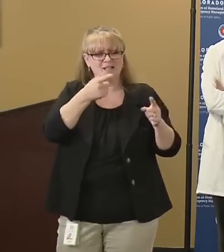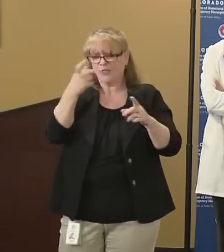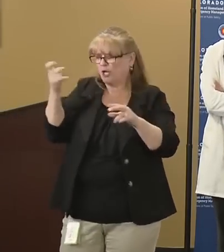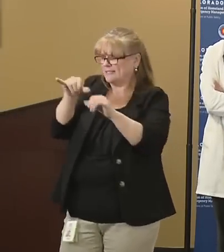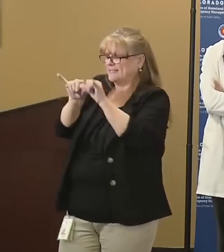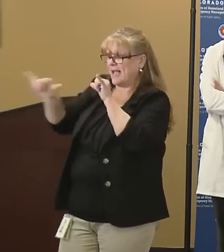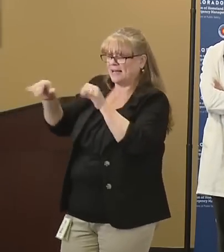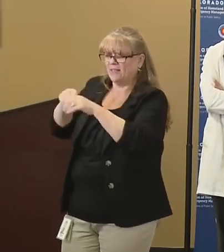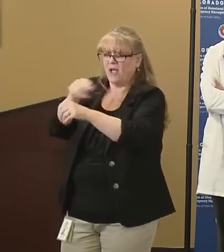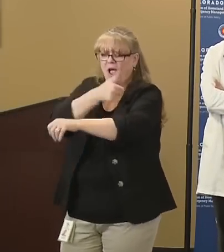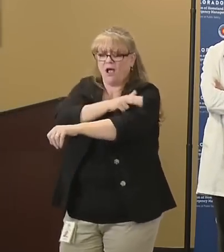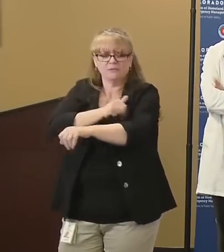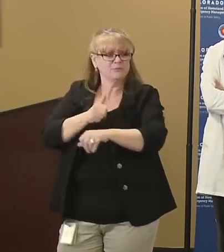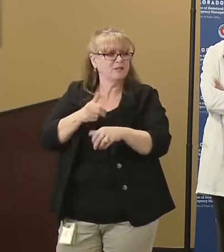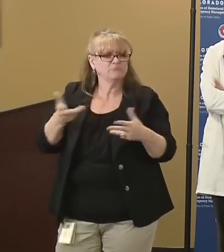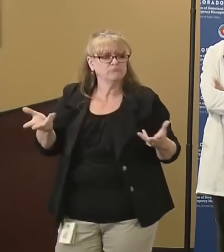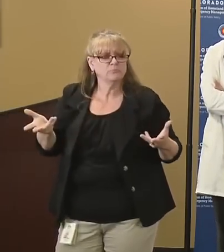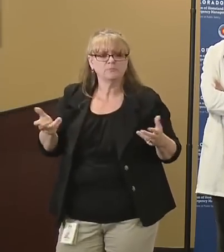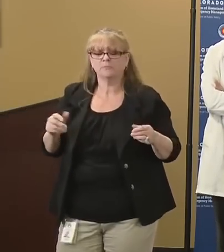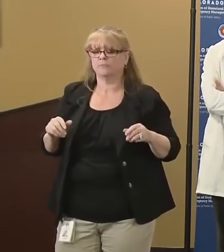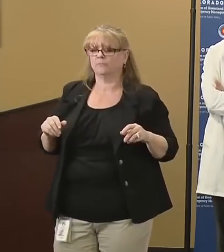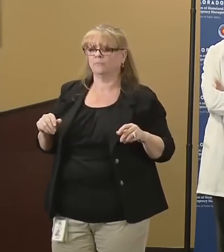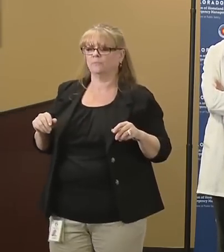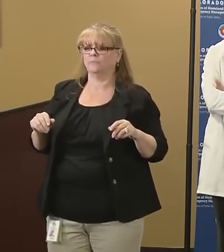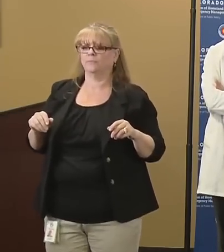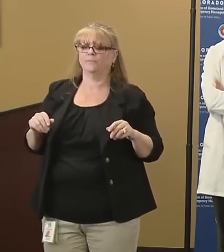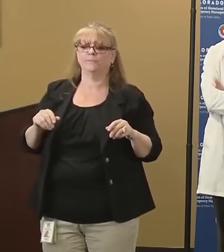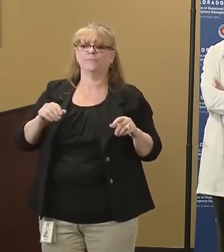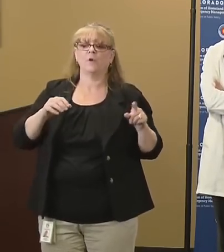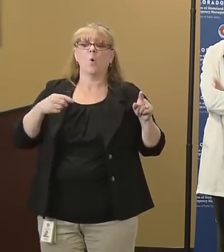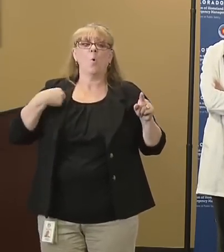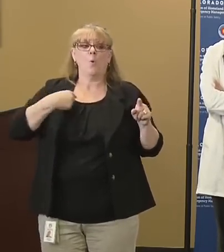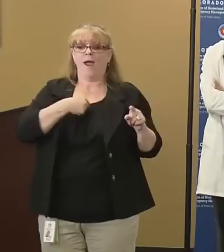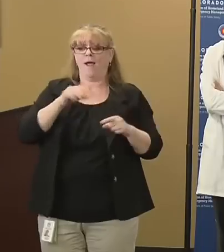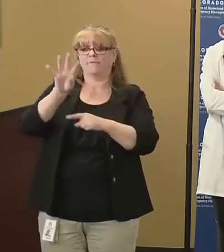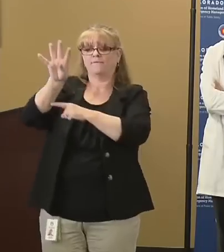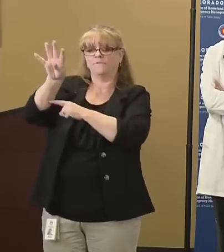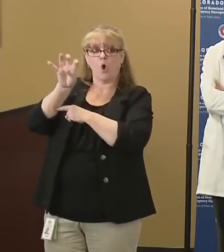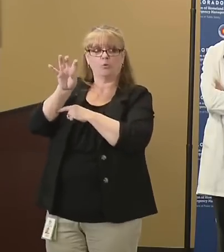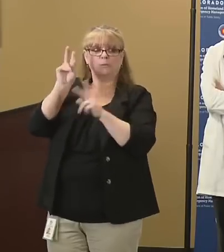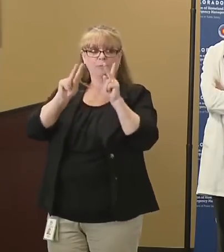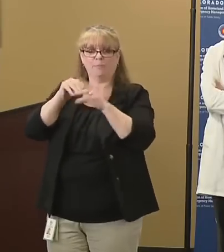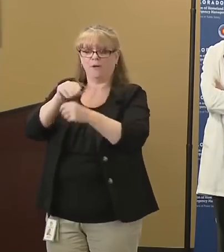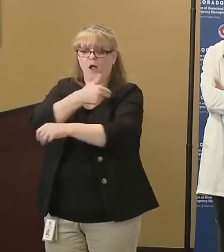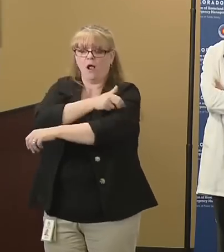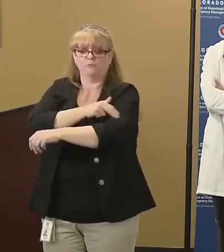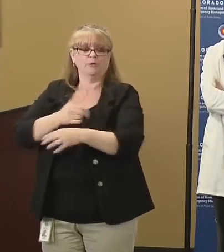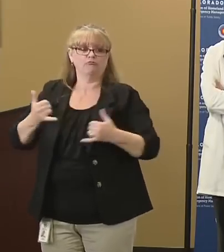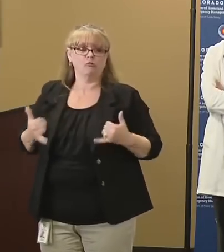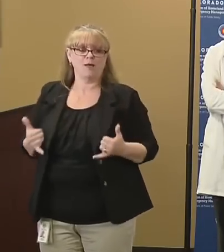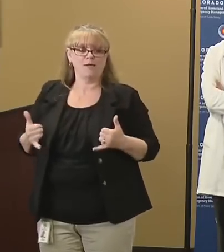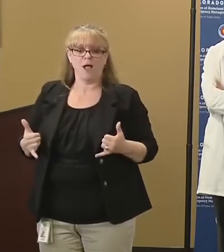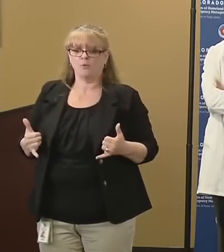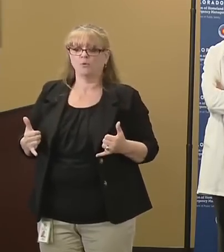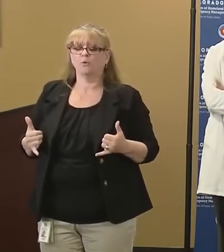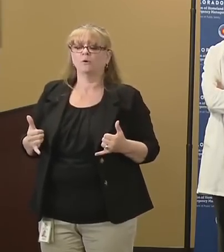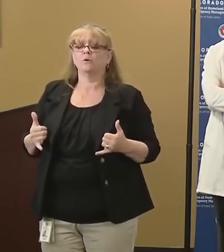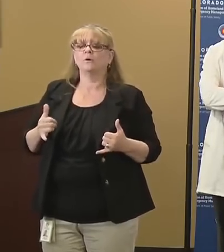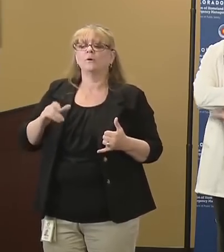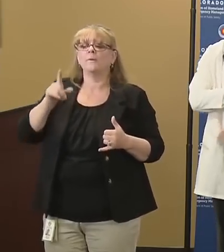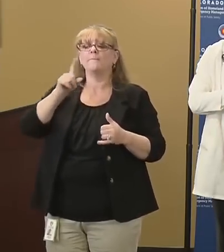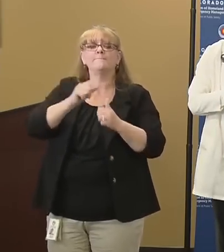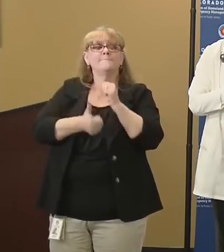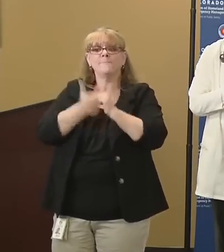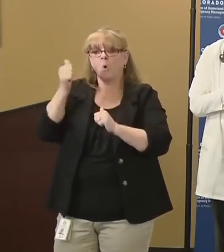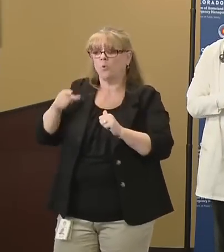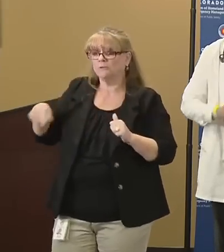414 hospitalized now. We will begin to update that as we get that with releases, but most of the people who have been admitted are still hospitalized